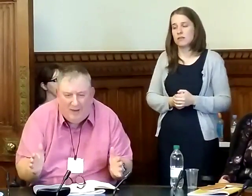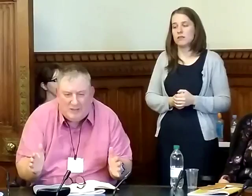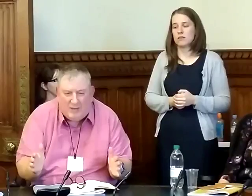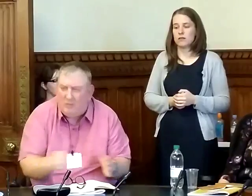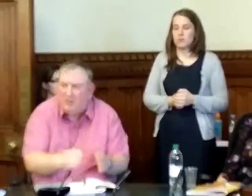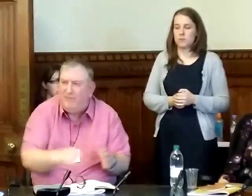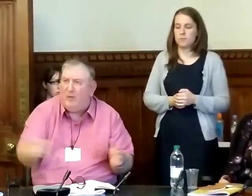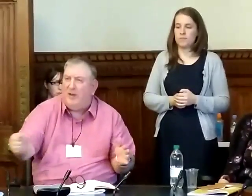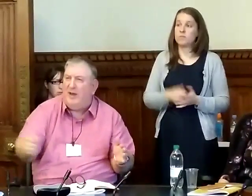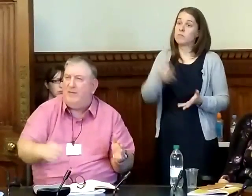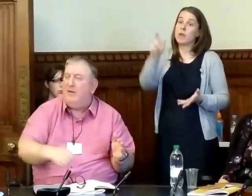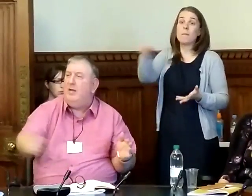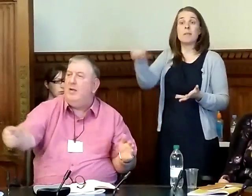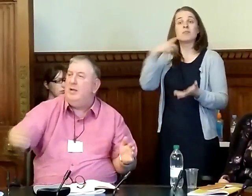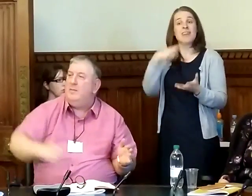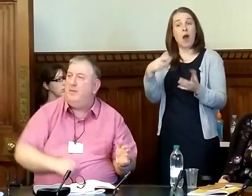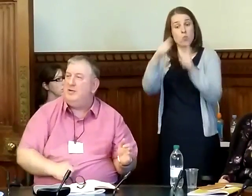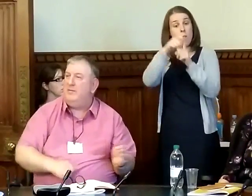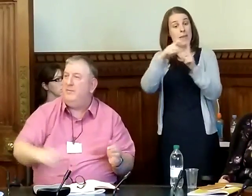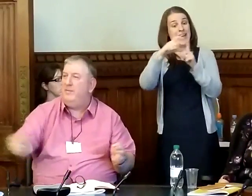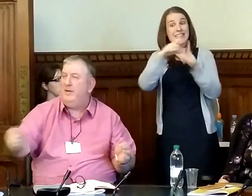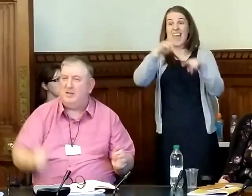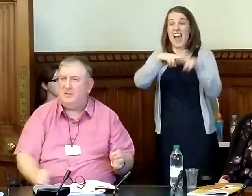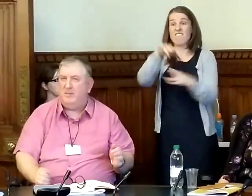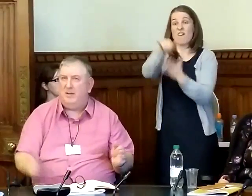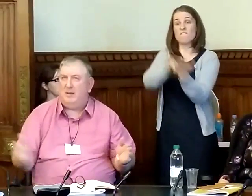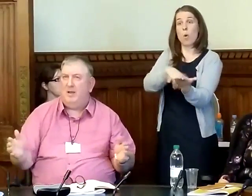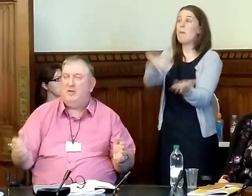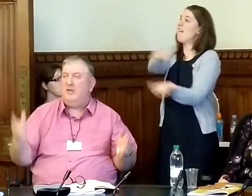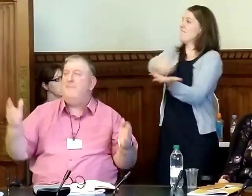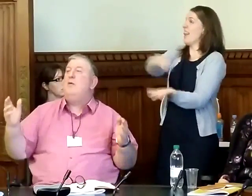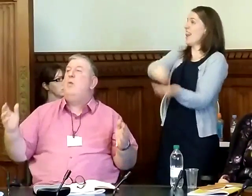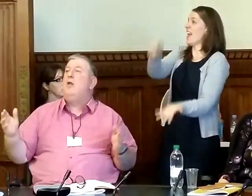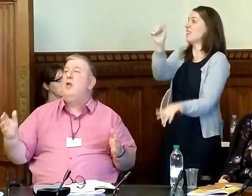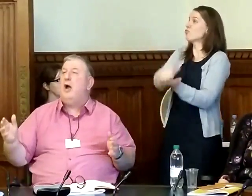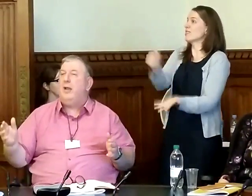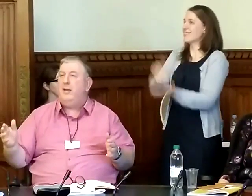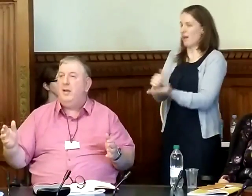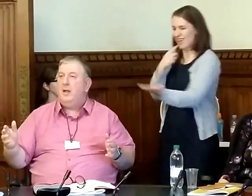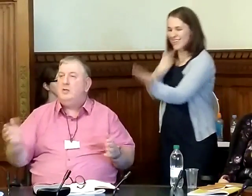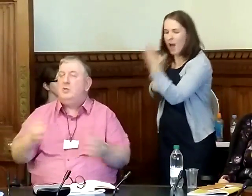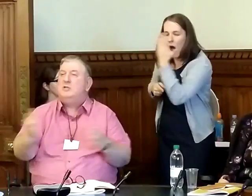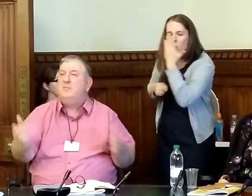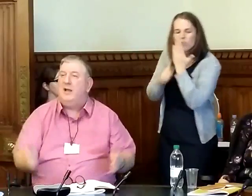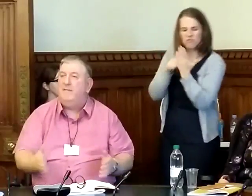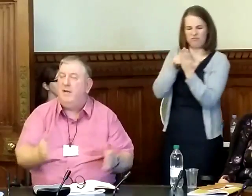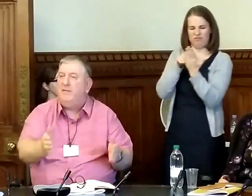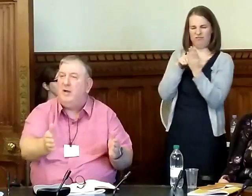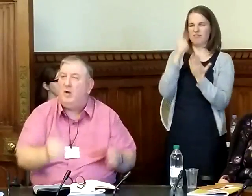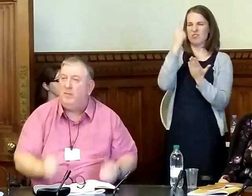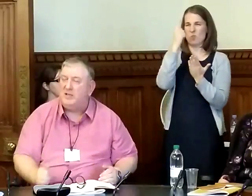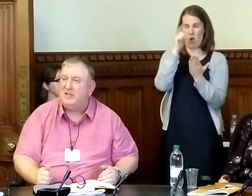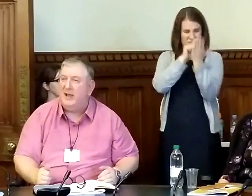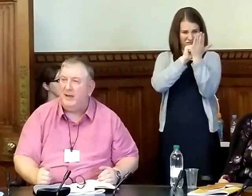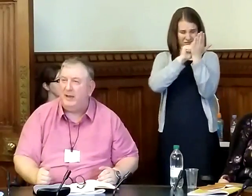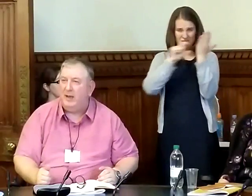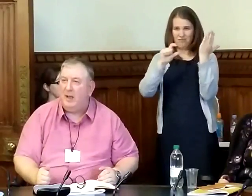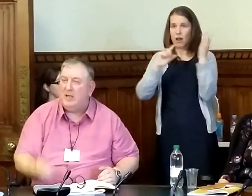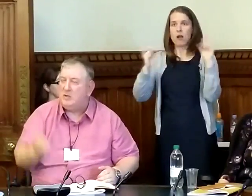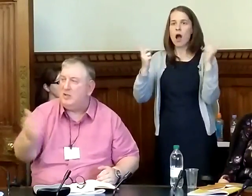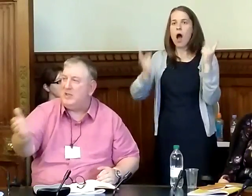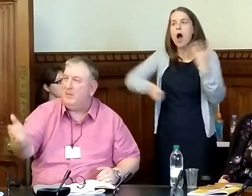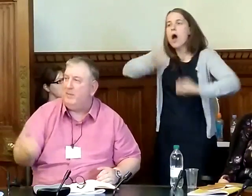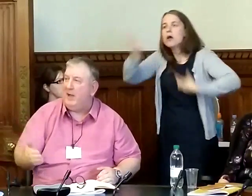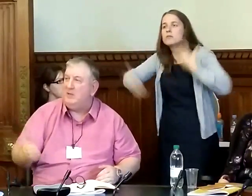form. And they're saying, well, just fill the PDF form. Print it up and put it. I said, but you're giving me one line to explain a very, very complex care